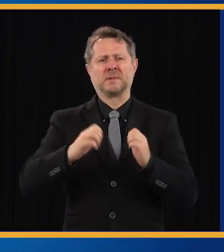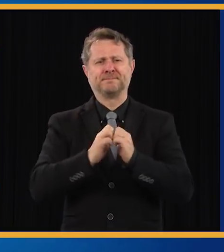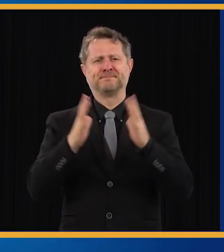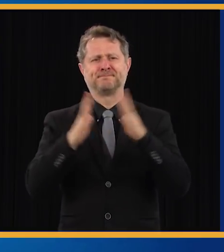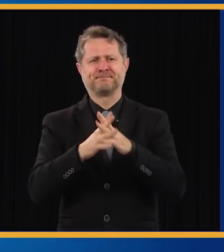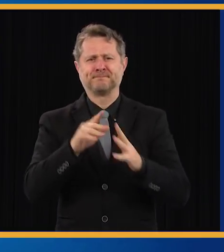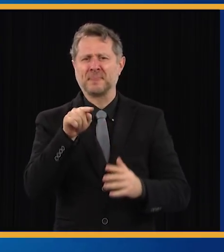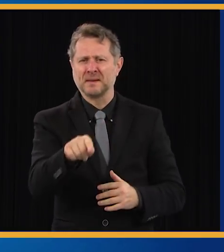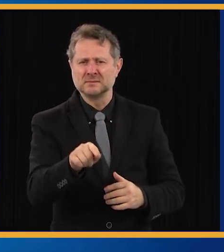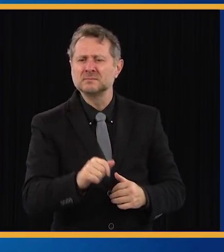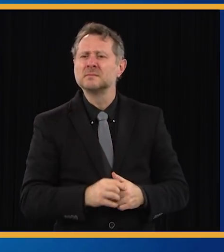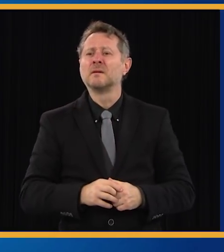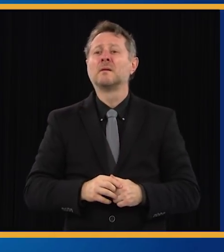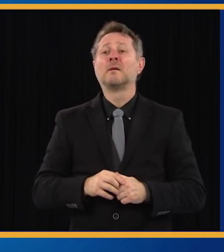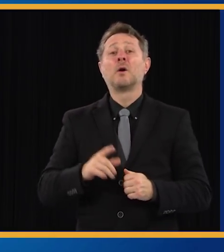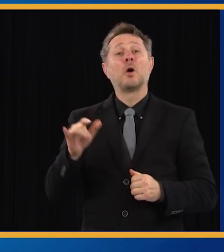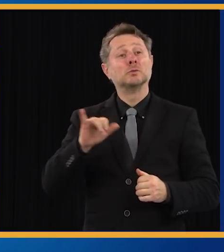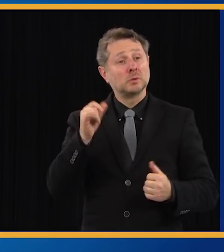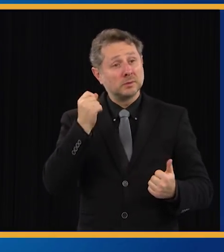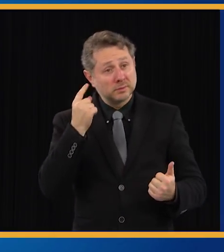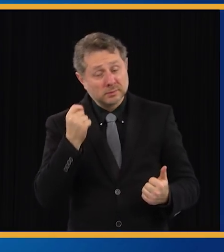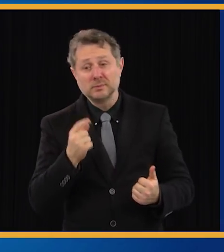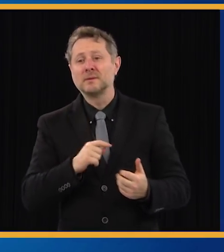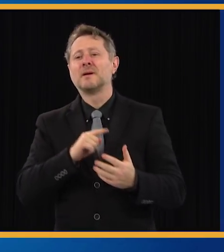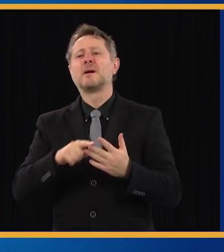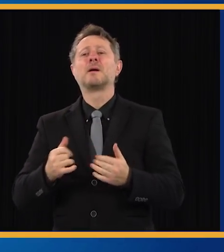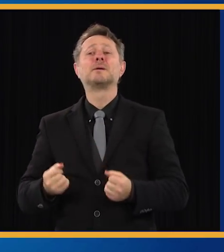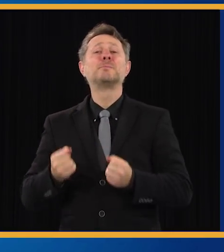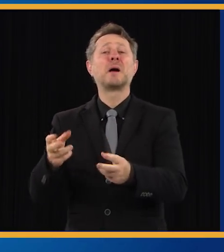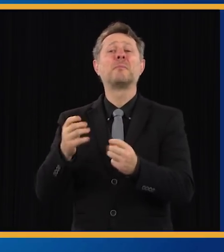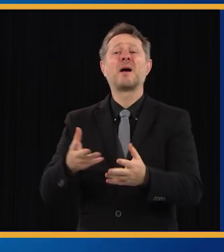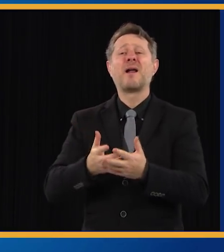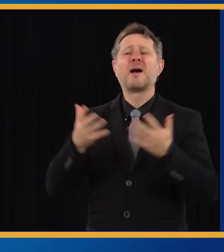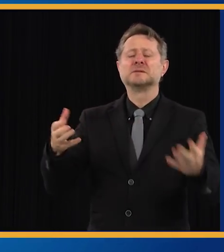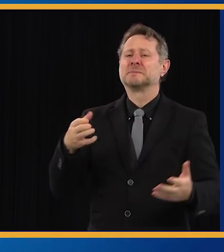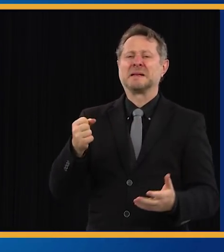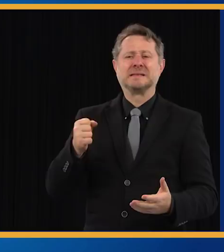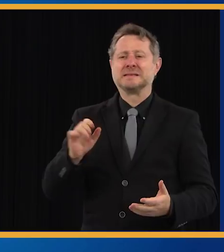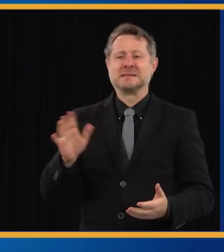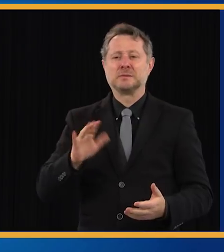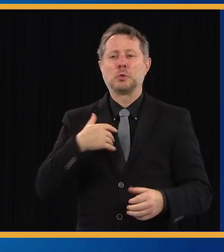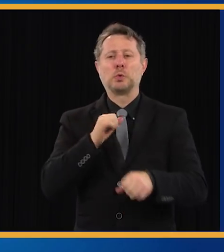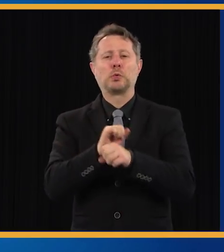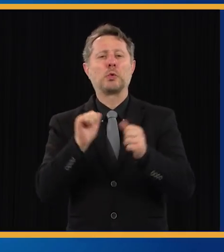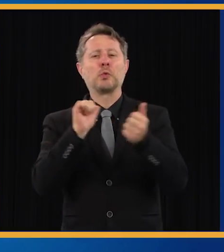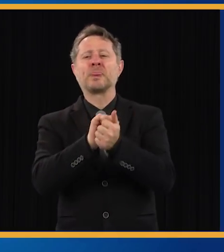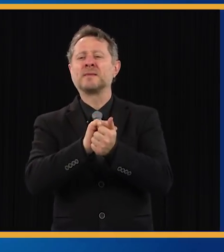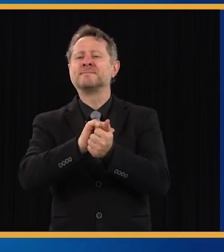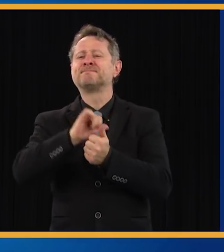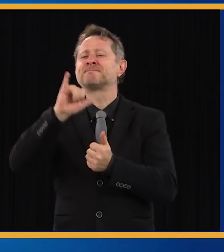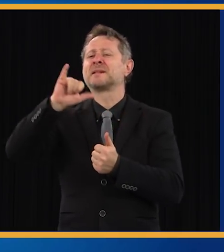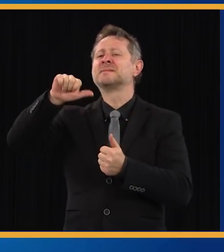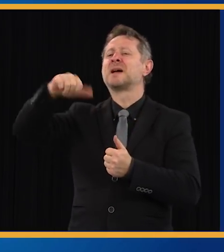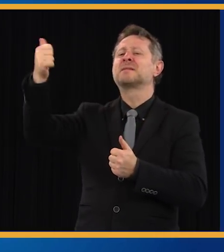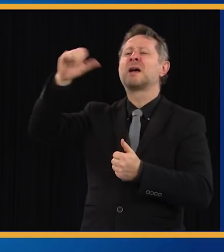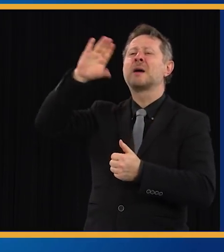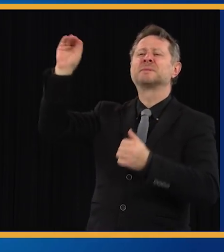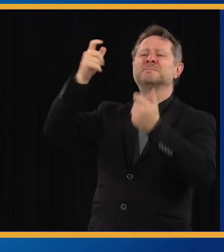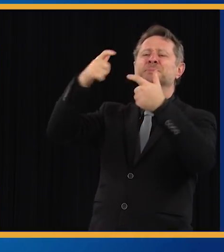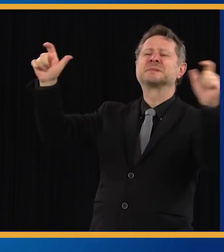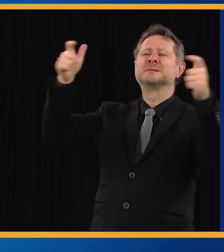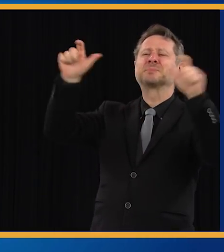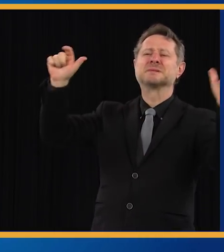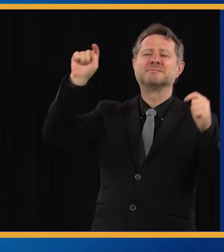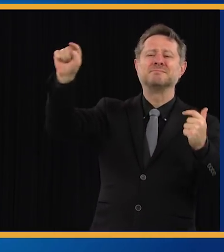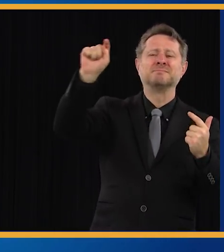also immediately, to stop this dumping of milk, going to work with industries in our state who